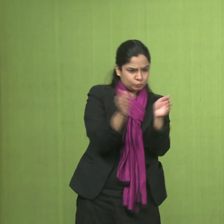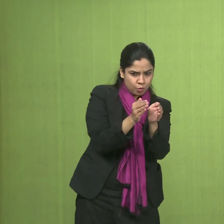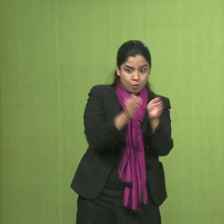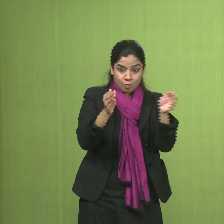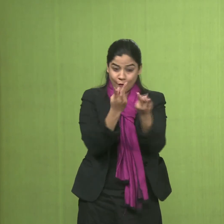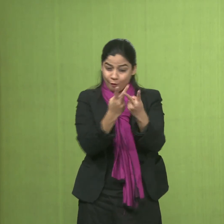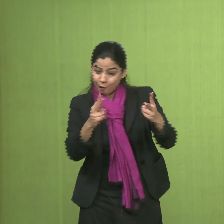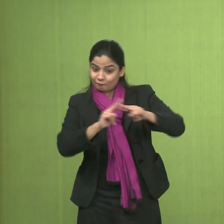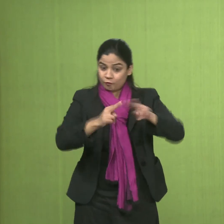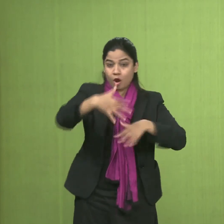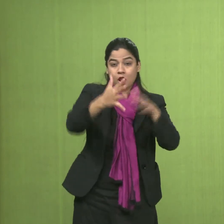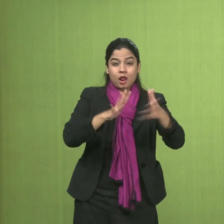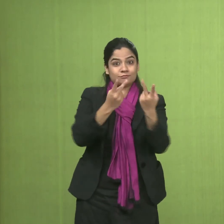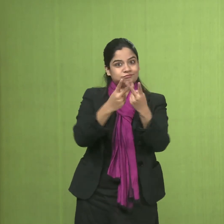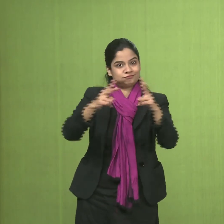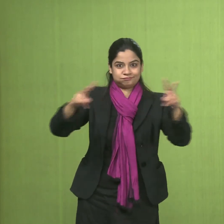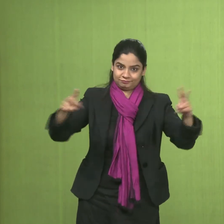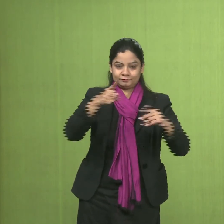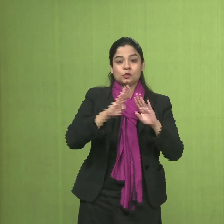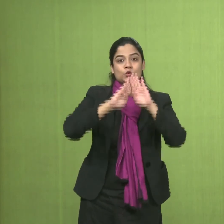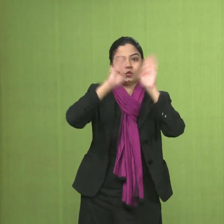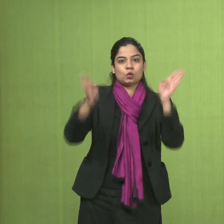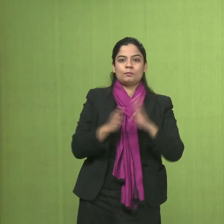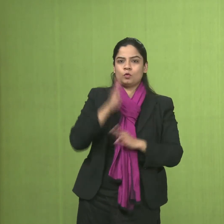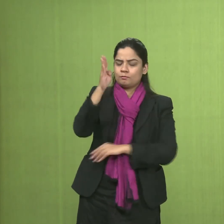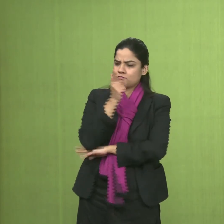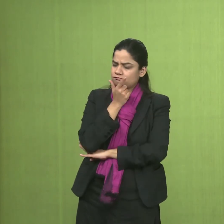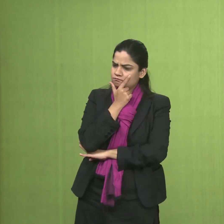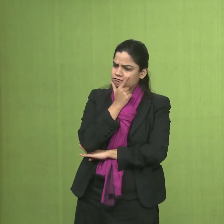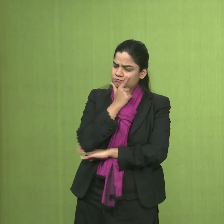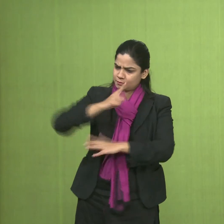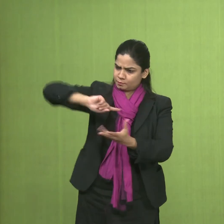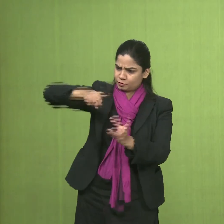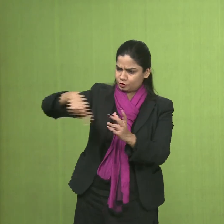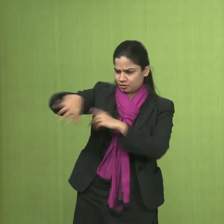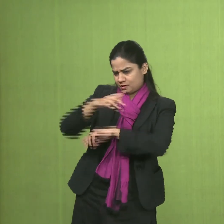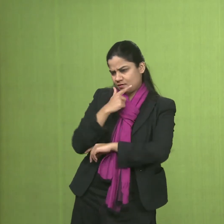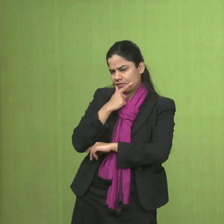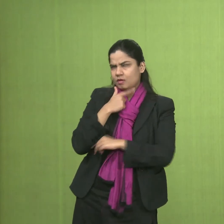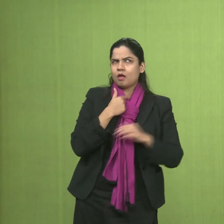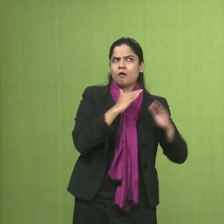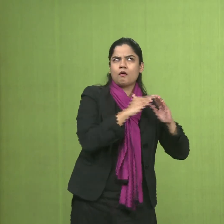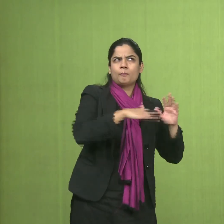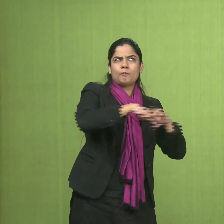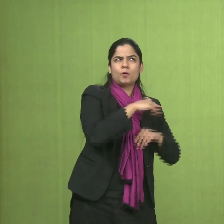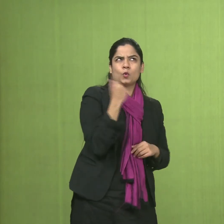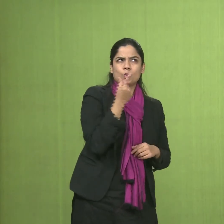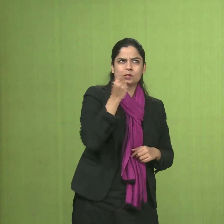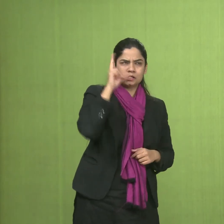are not the same. Some are big, some are small, etc. There are some like food processors. You should go to the market and just observe what